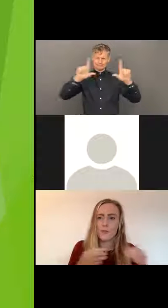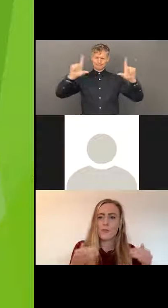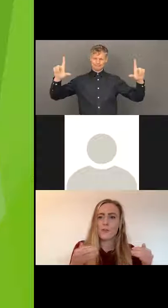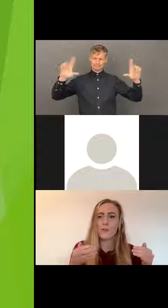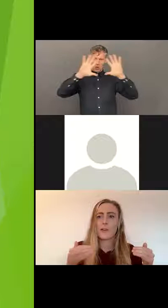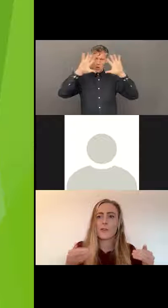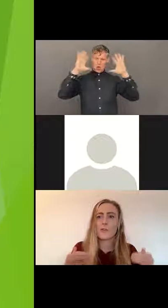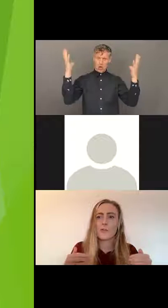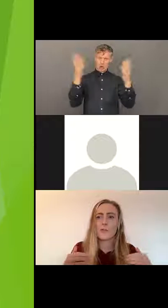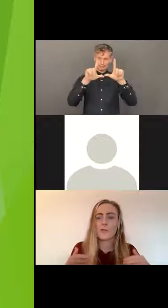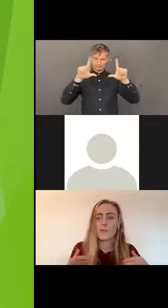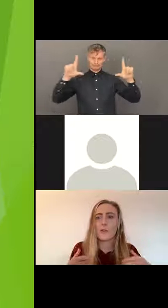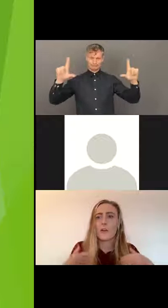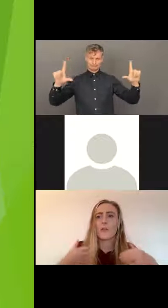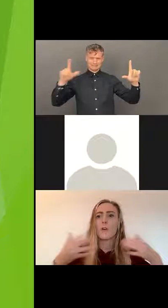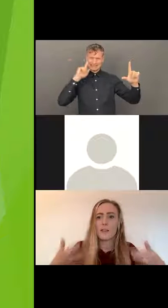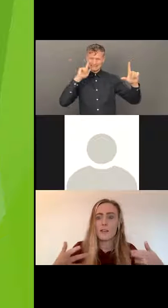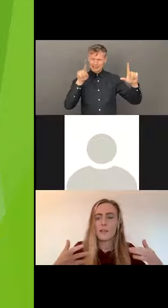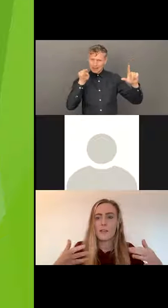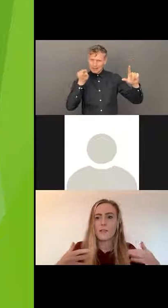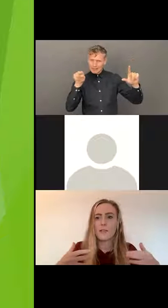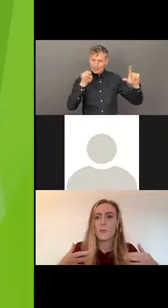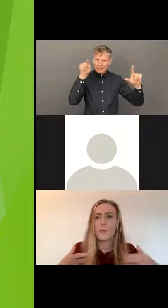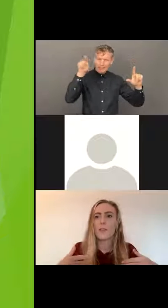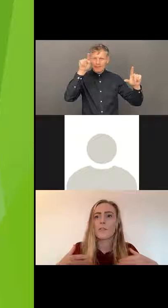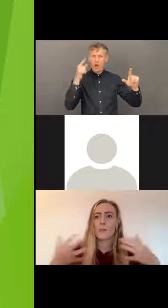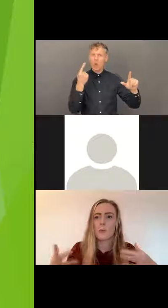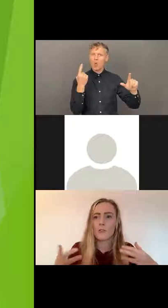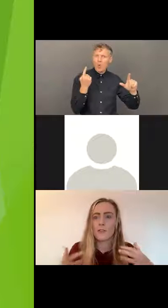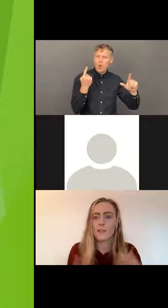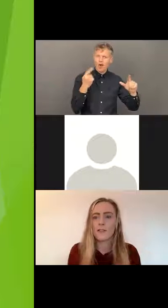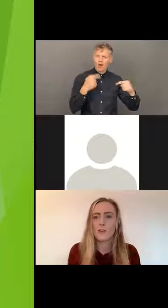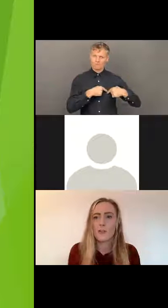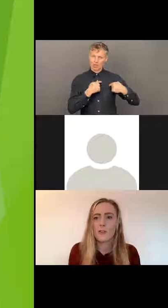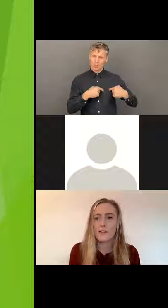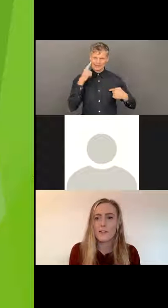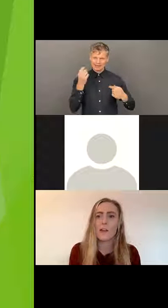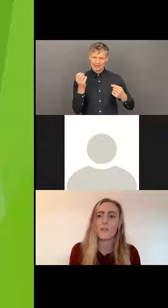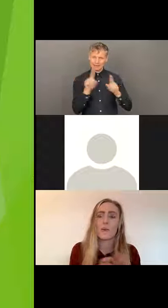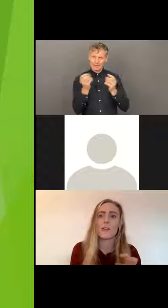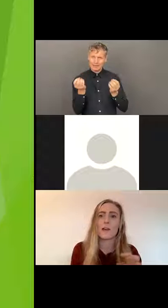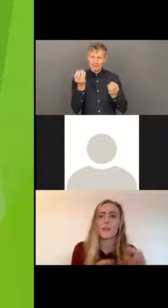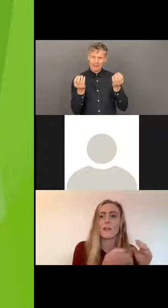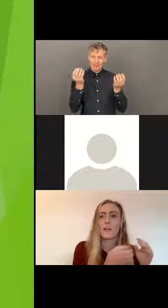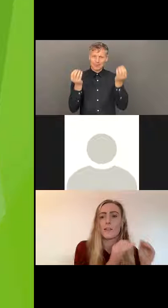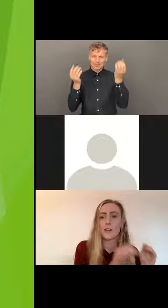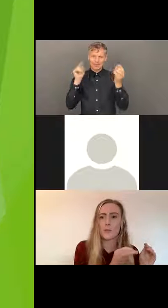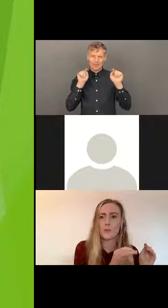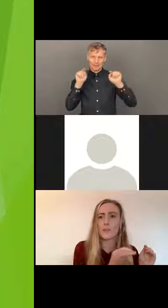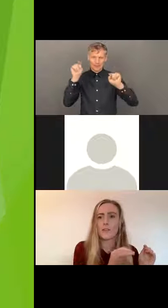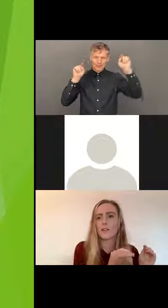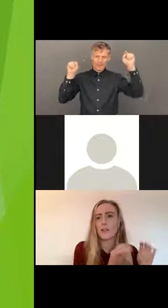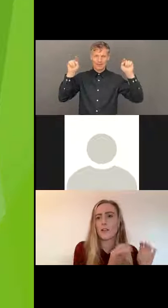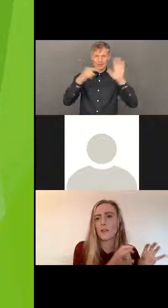prepare volunteers prior to volunteering with the host organisation, whether that's a